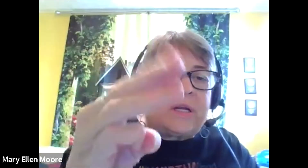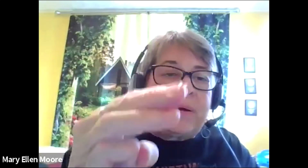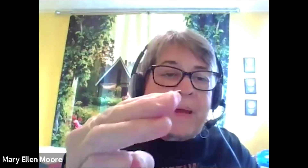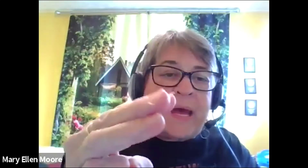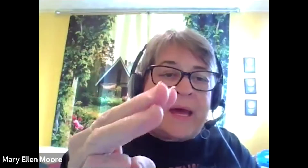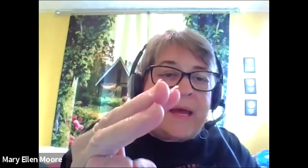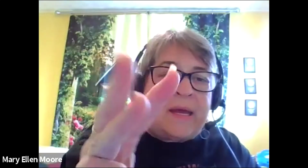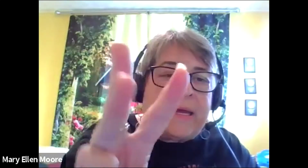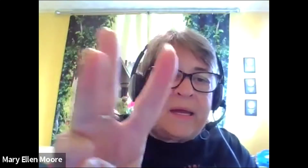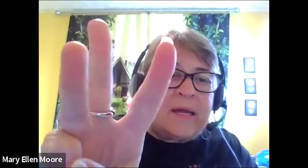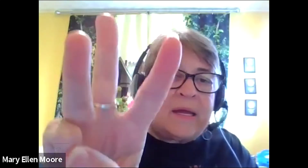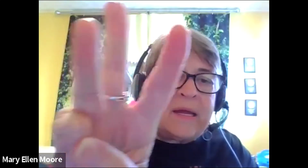Okay.